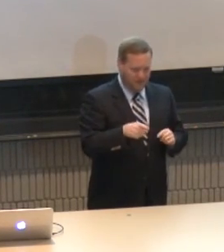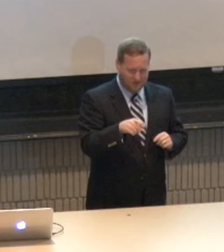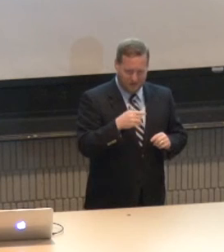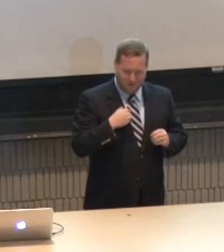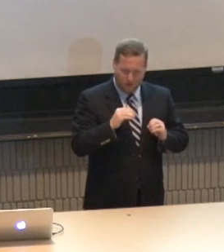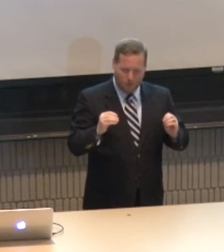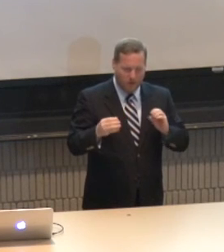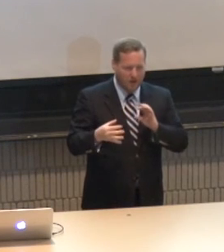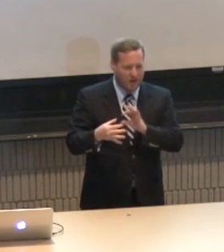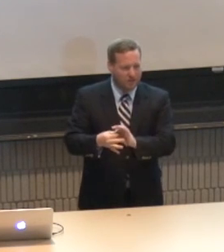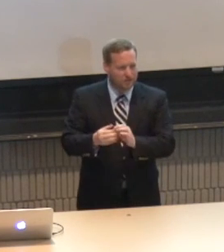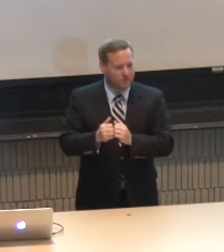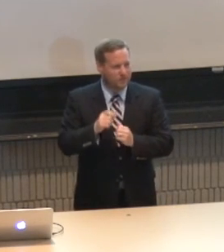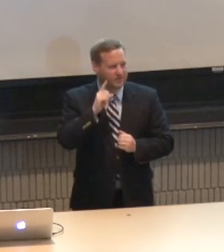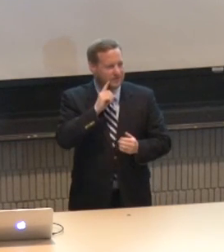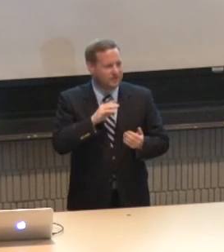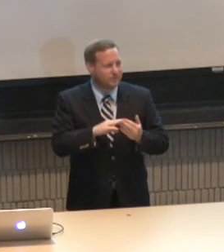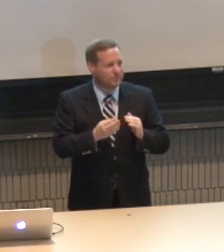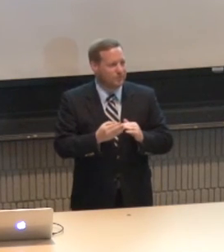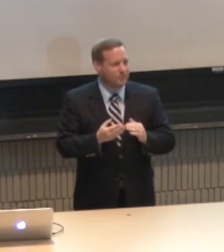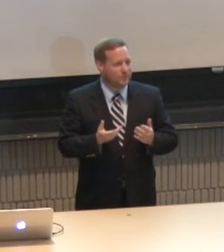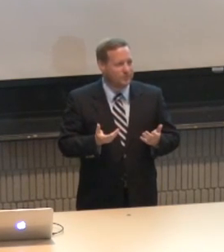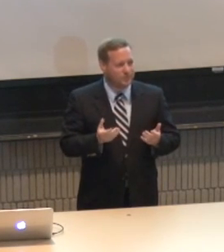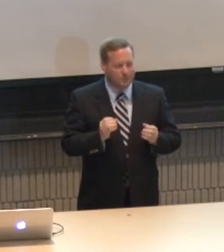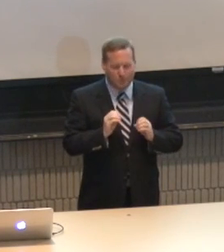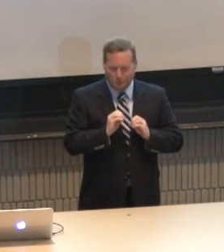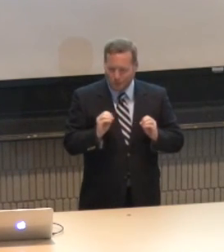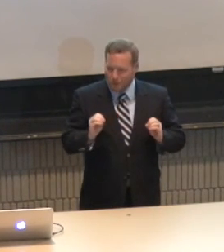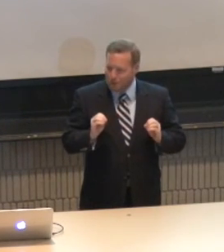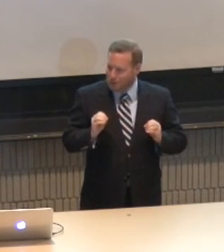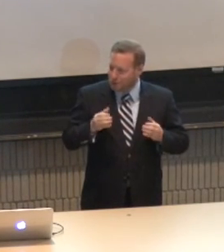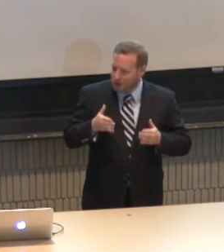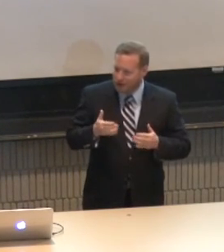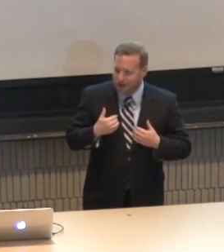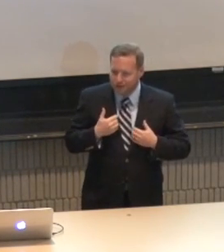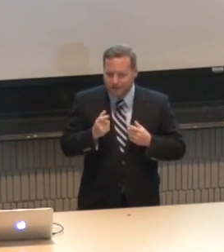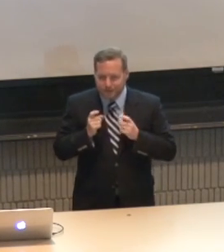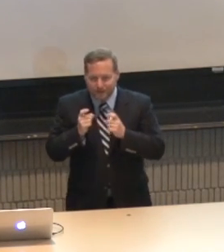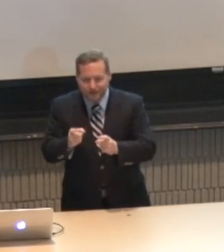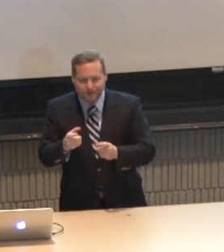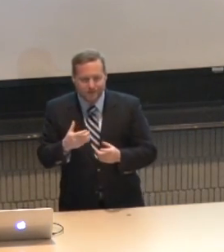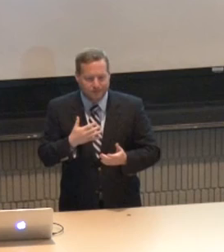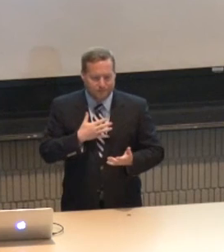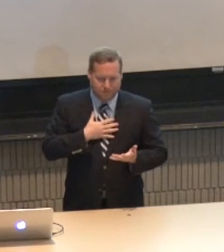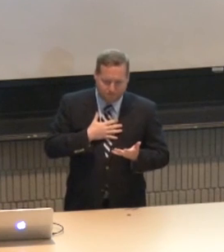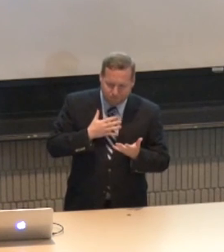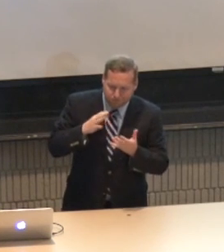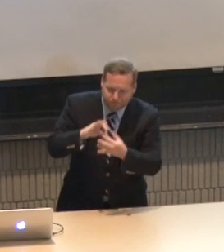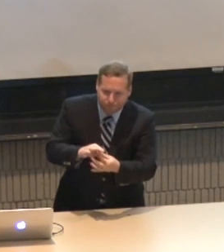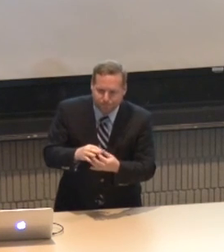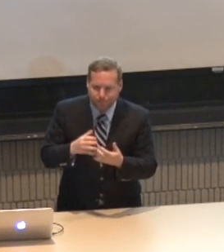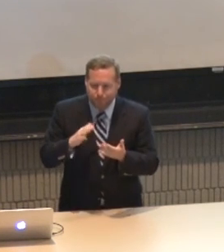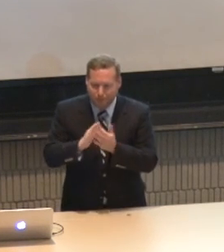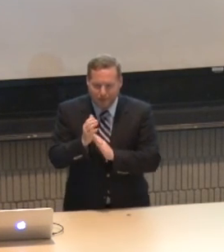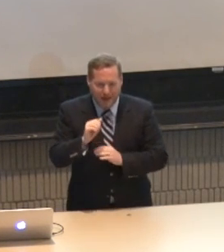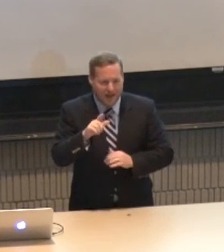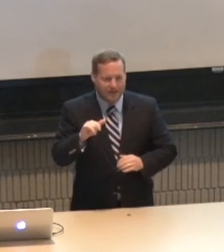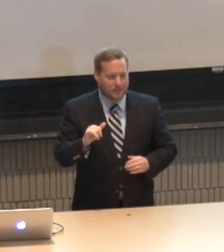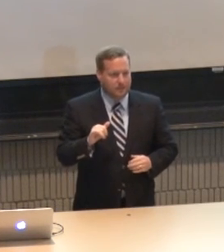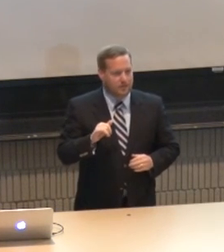learning ASL is important, but if you don't have any connection to the community, that's only half the ass. You actually have